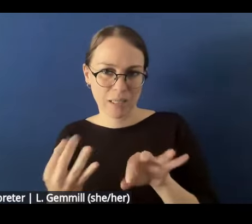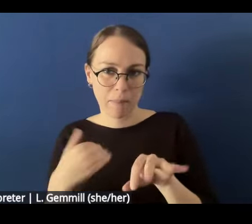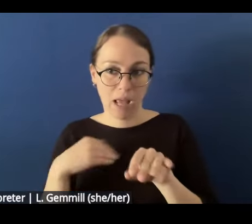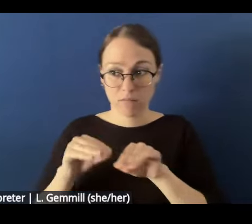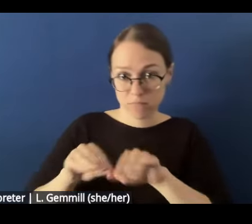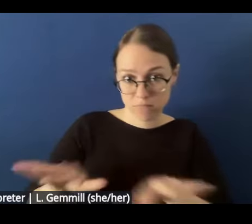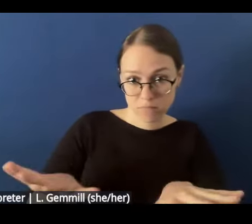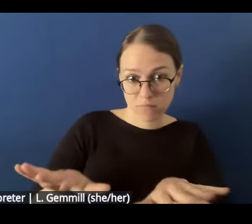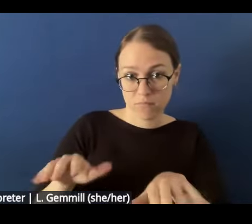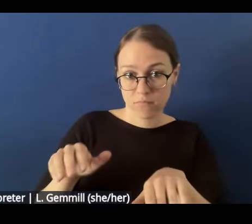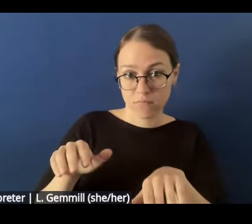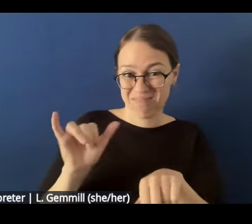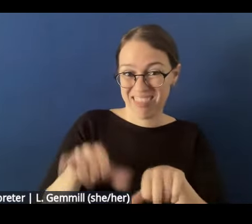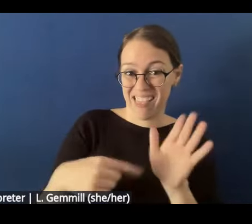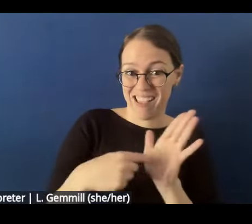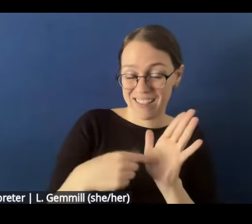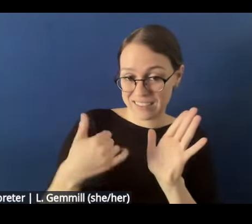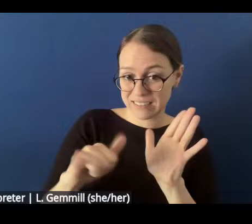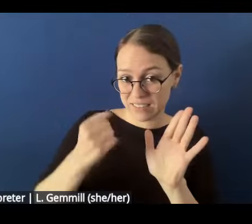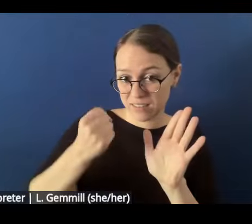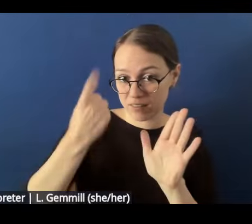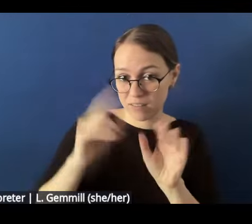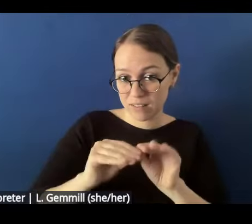make sense? Like, are we hitting at that point? So,